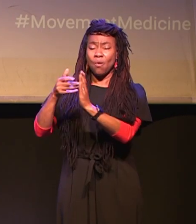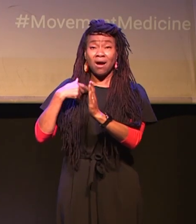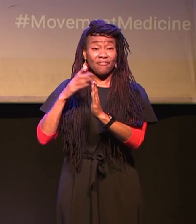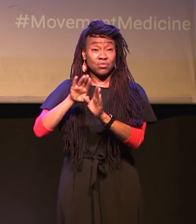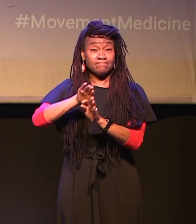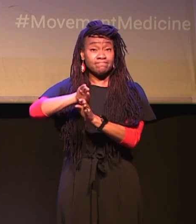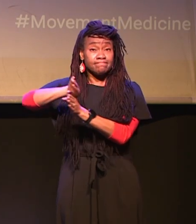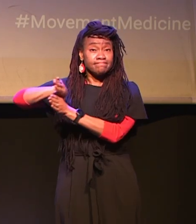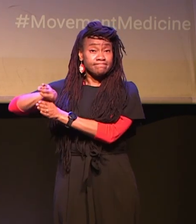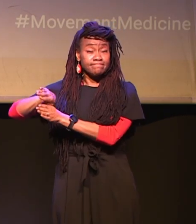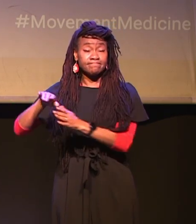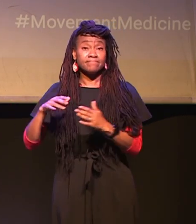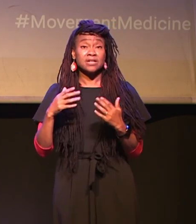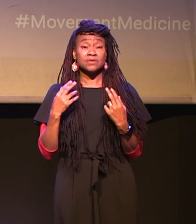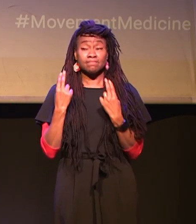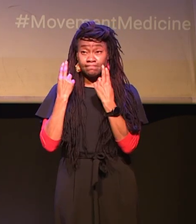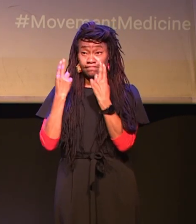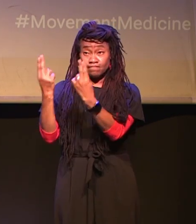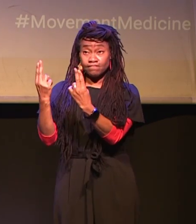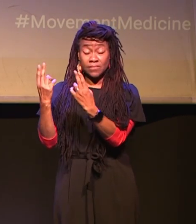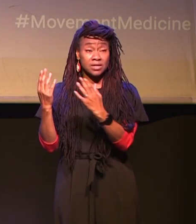there's consequences to safety.